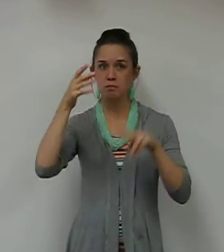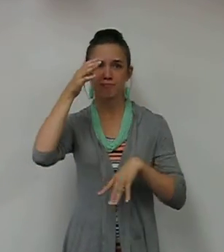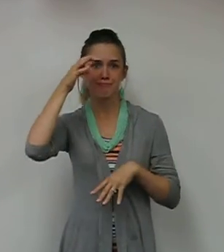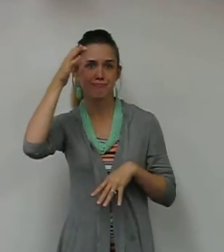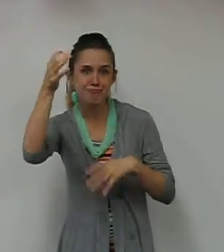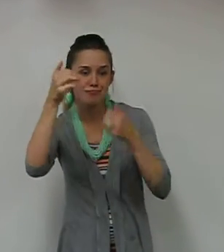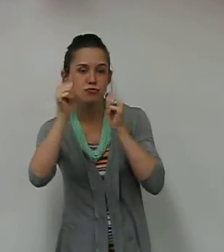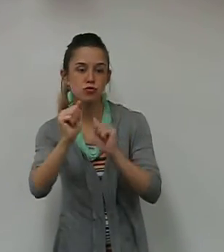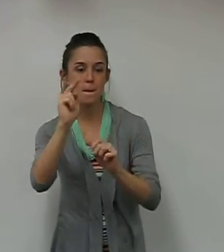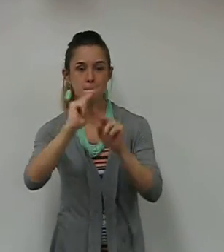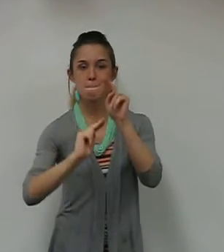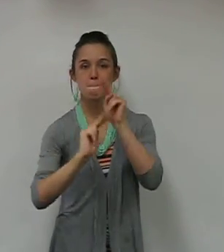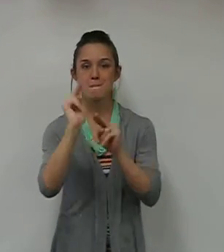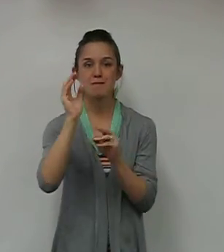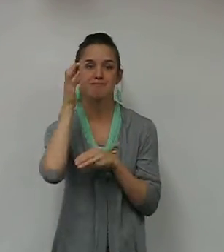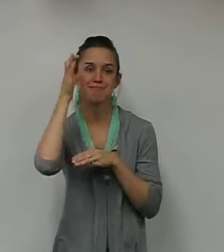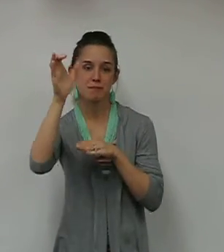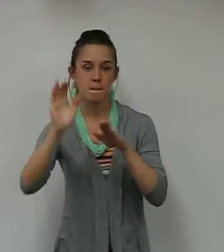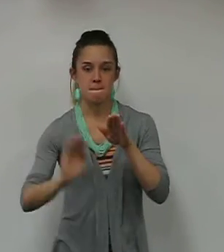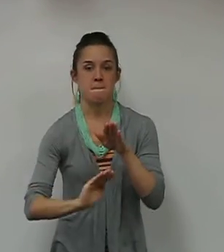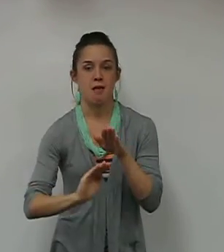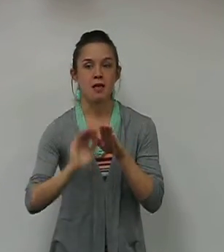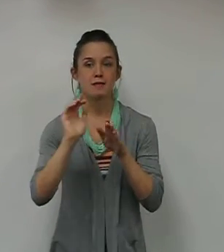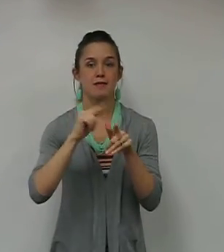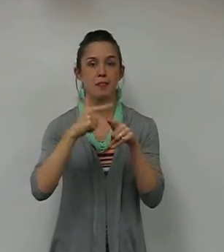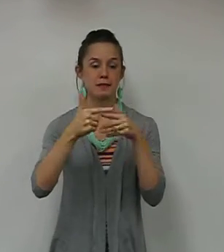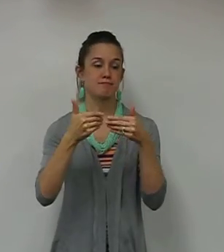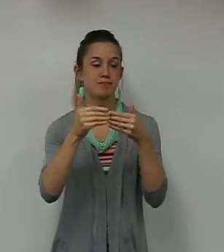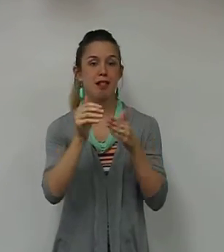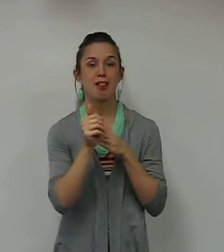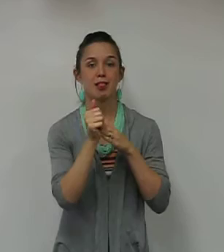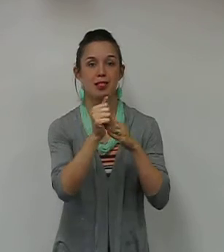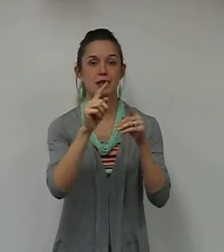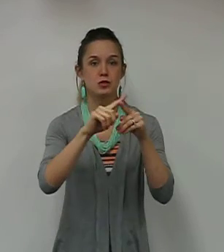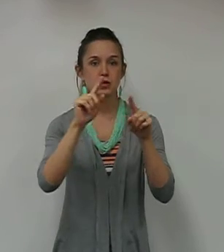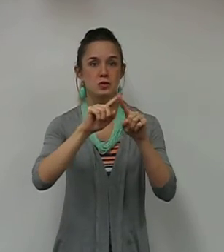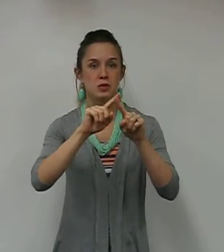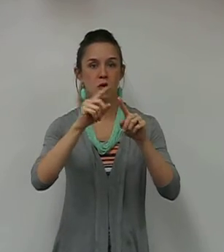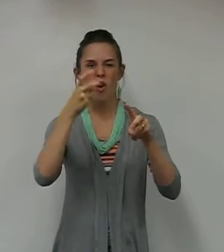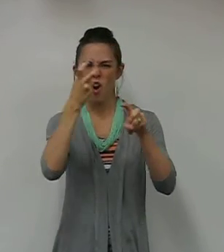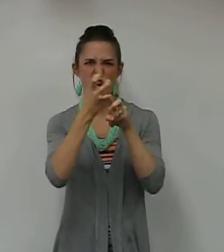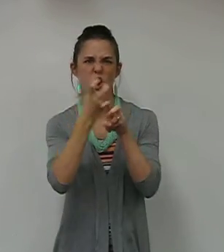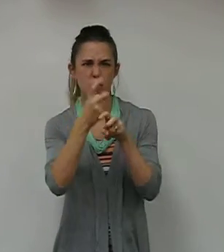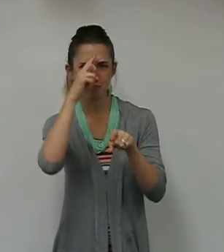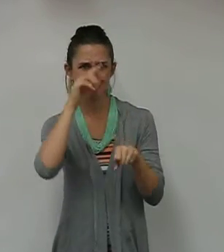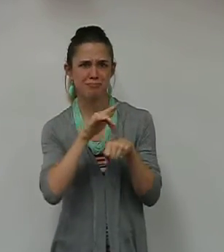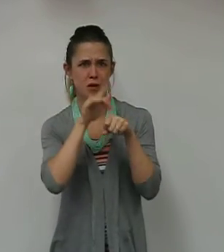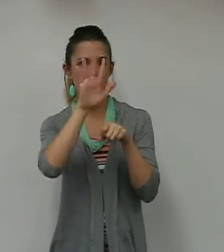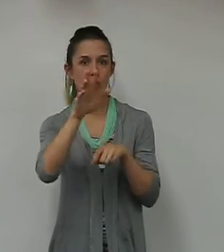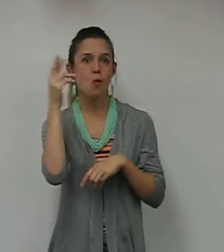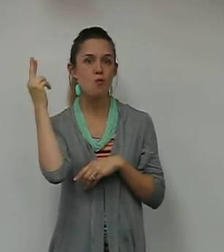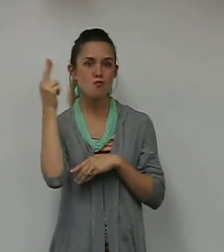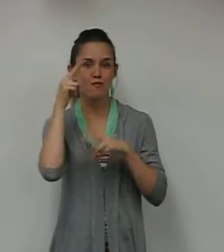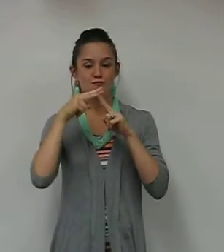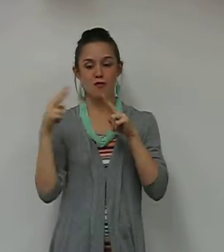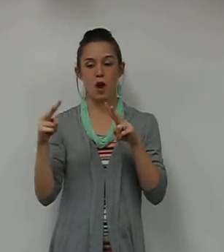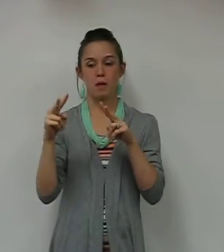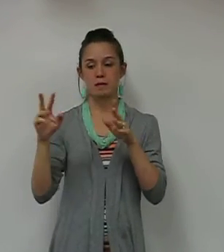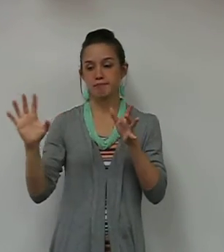trying to build that conceptual base that you can then lead into the abstract. And so their reasoning is very much tied to the